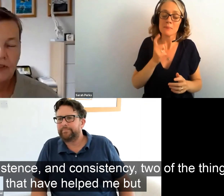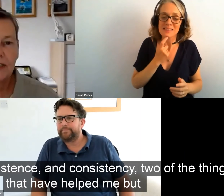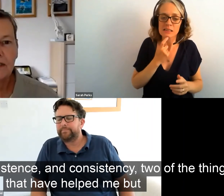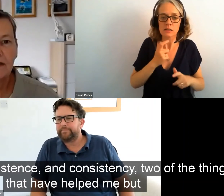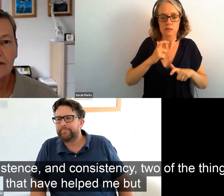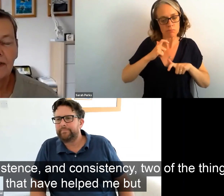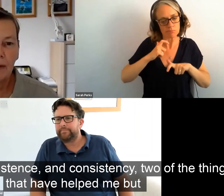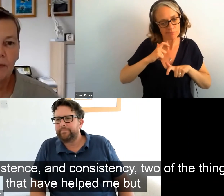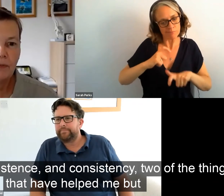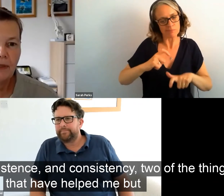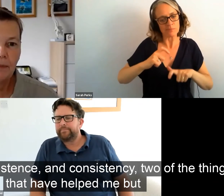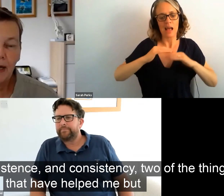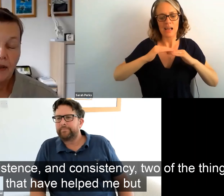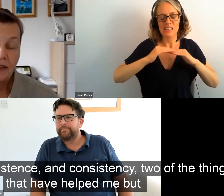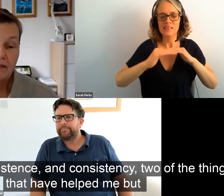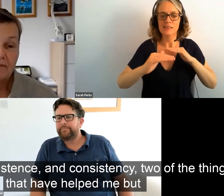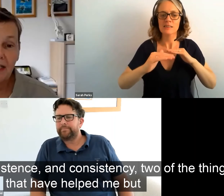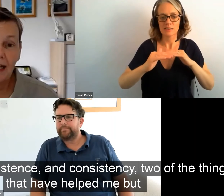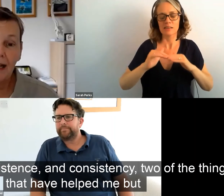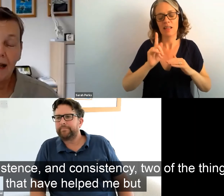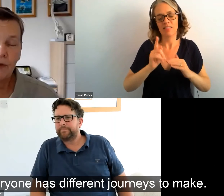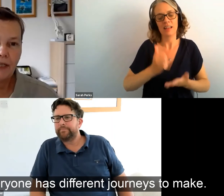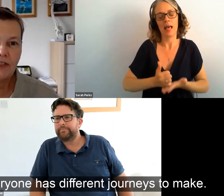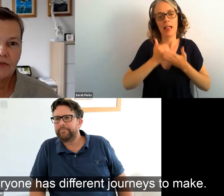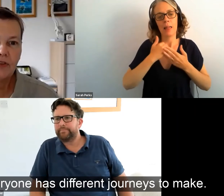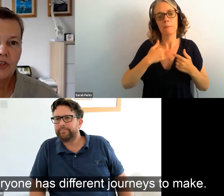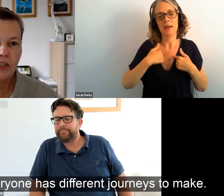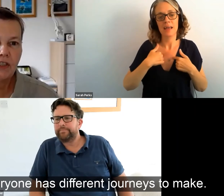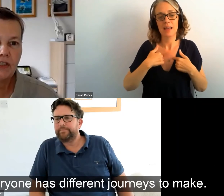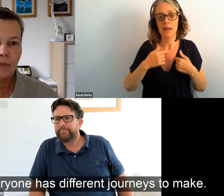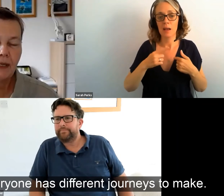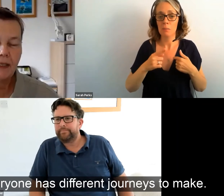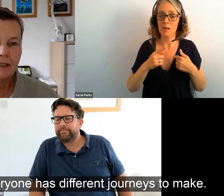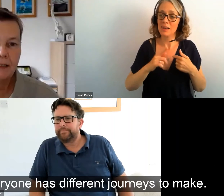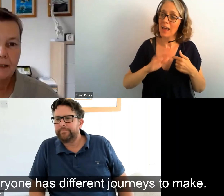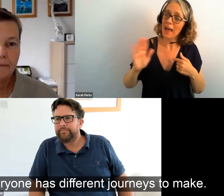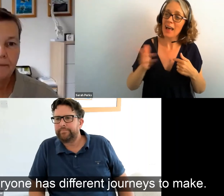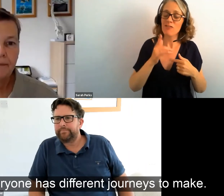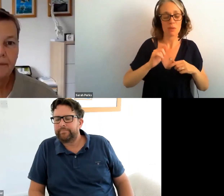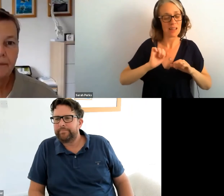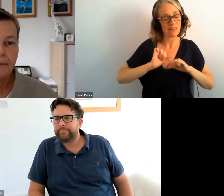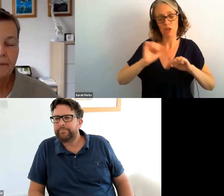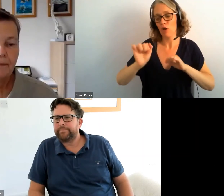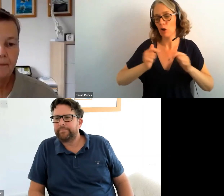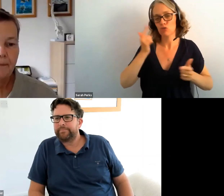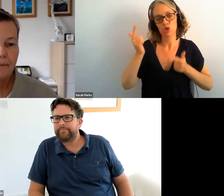consistency are two of the things that have helped me, but I think everyone has different journeys to make.